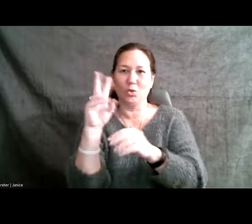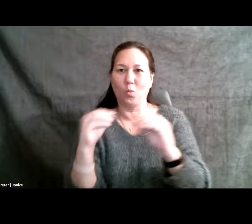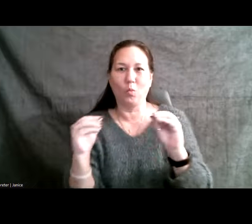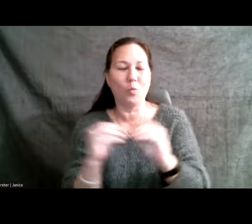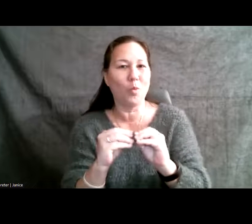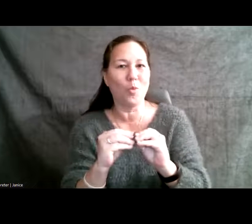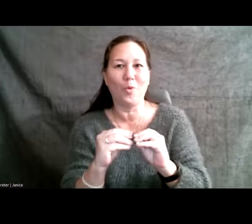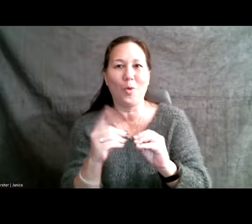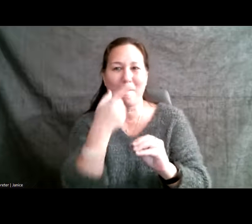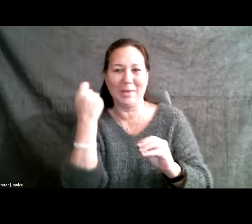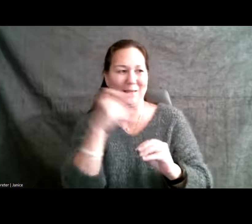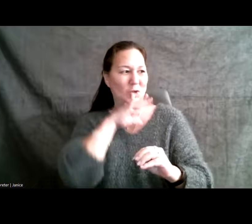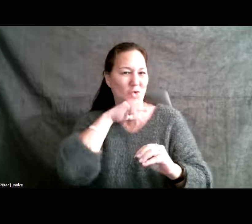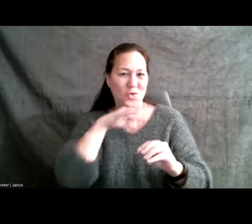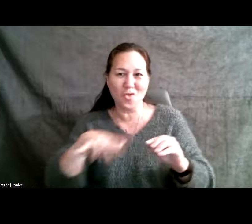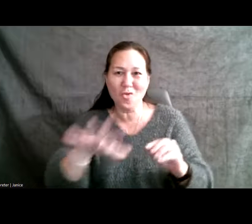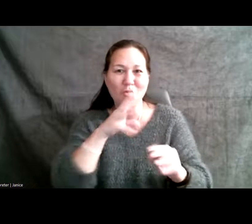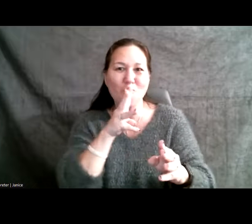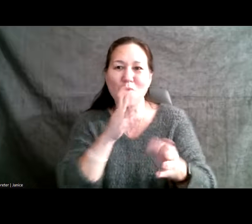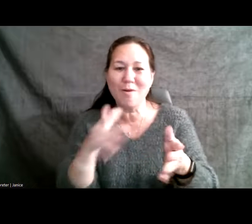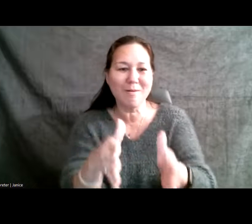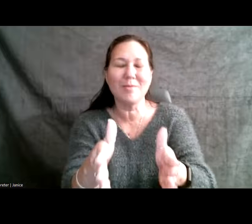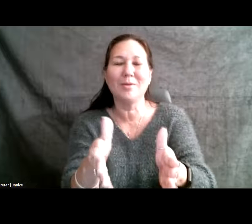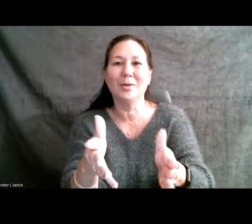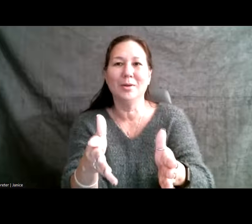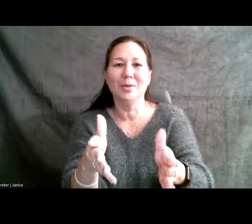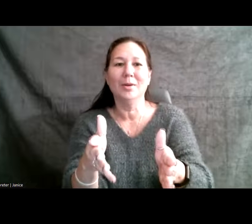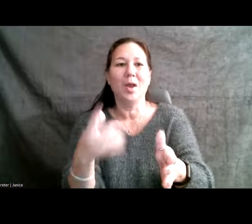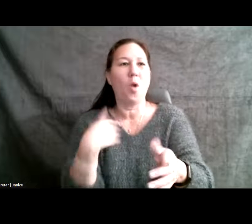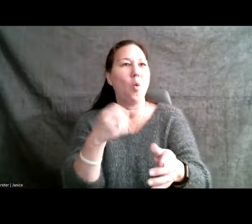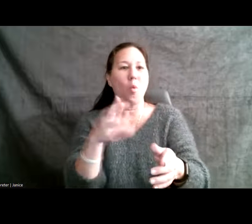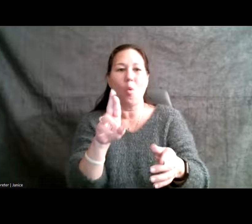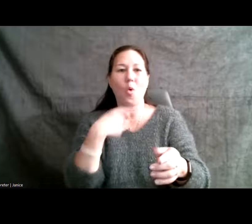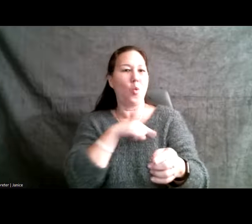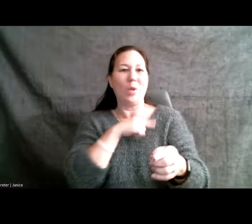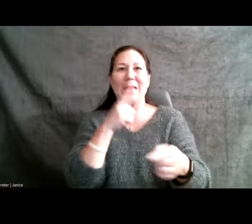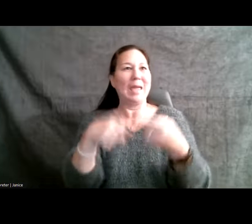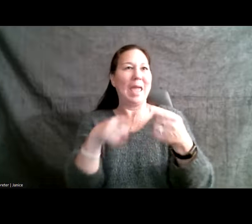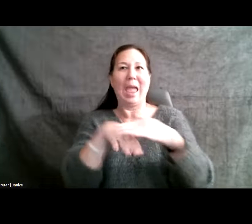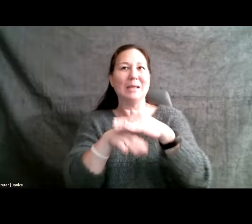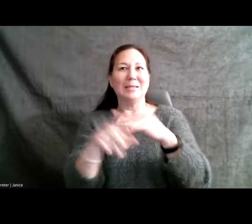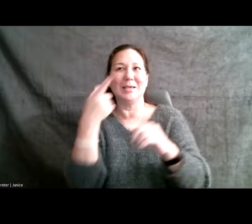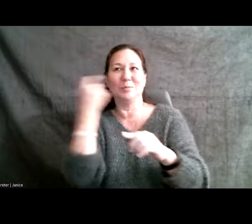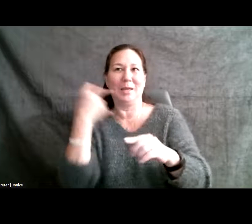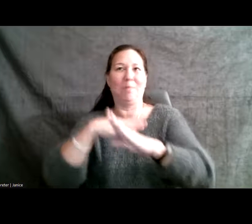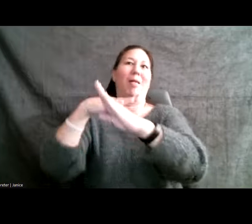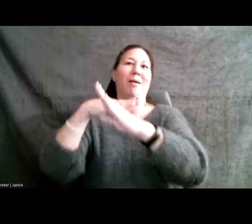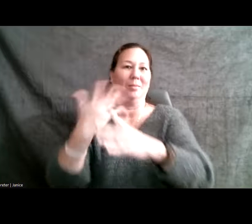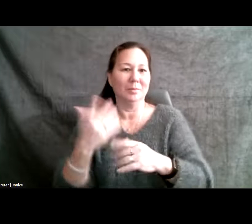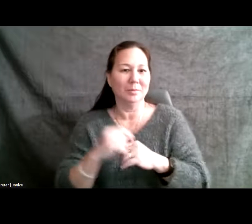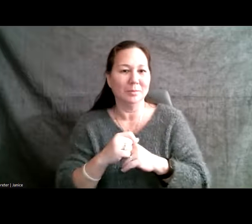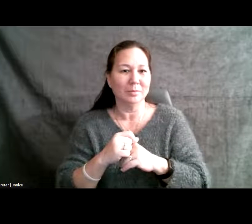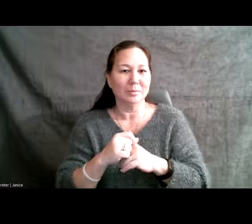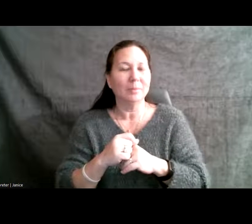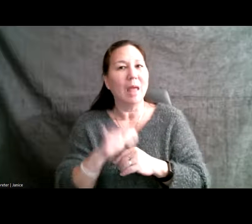have, you know, the population or otherwise. So I guess